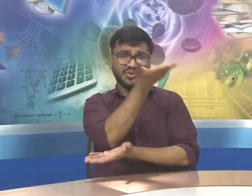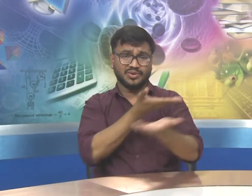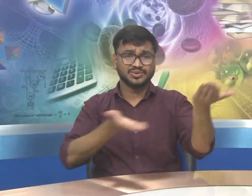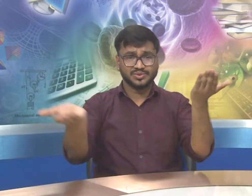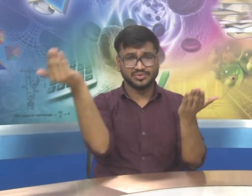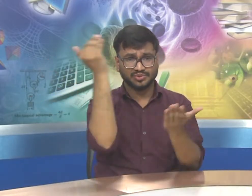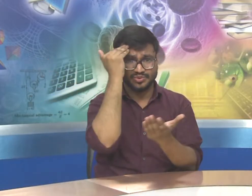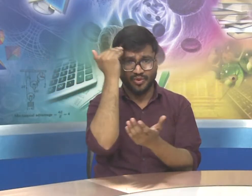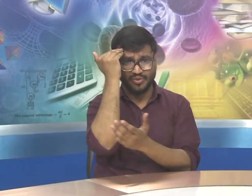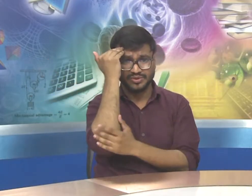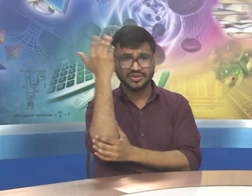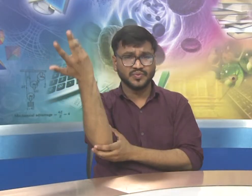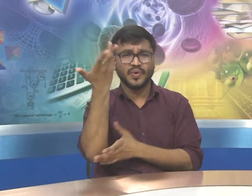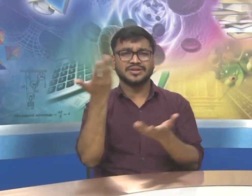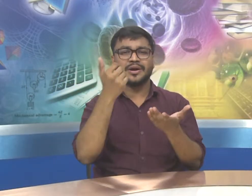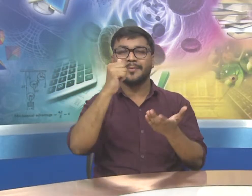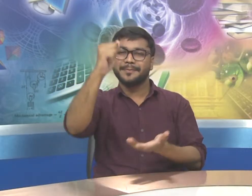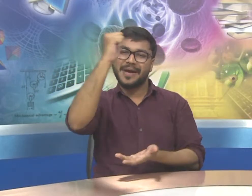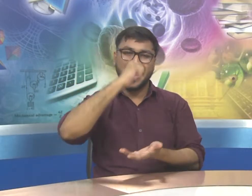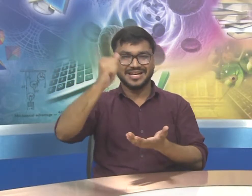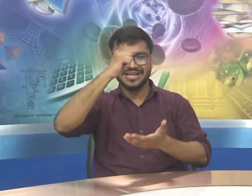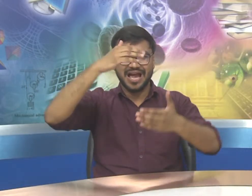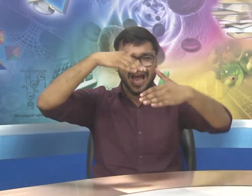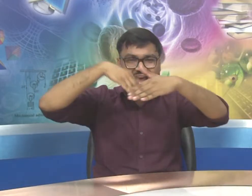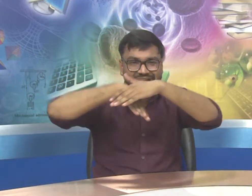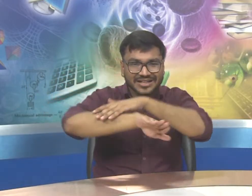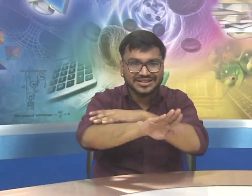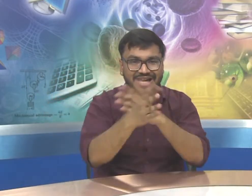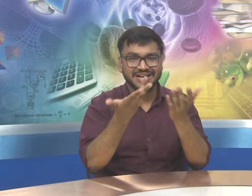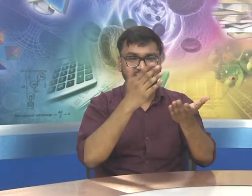We now know that water has twice